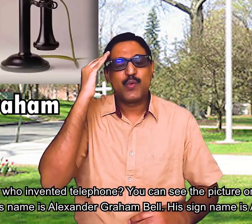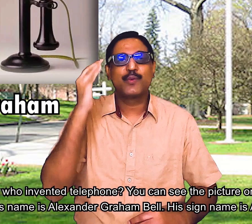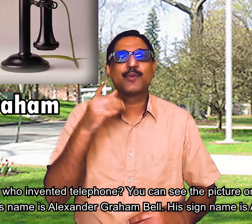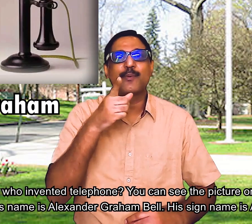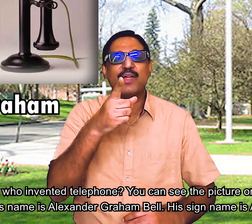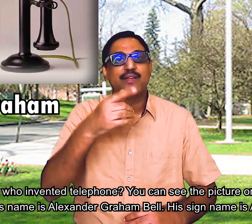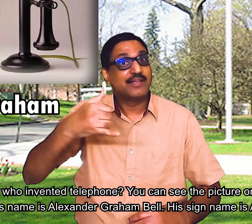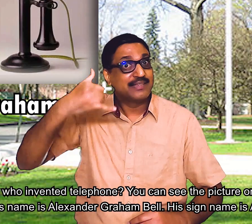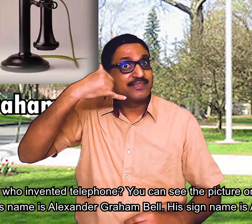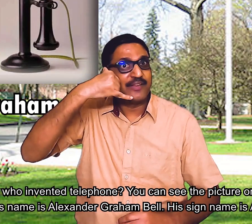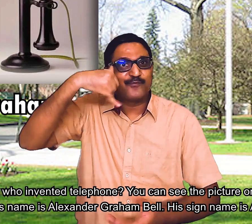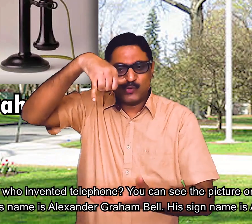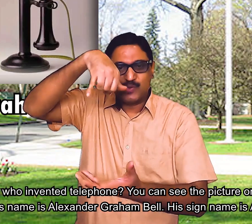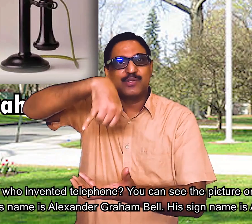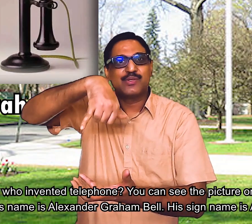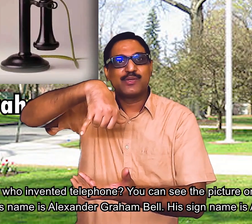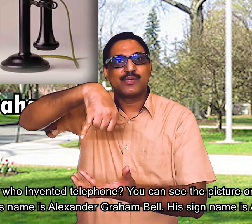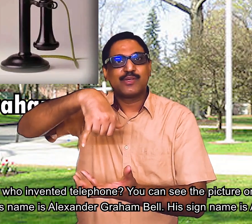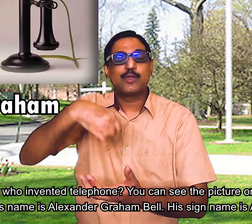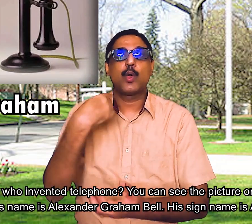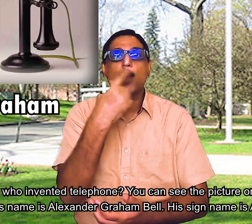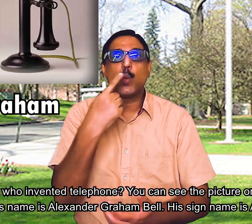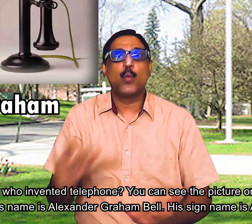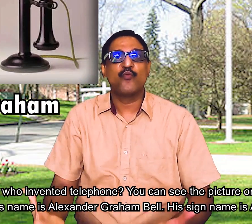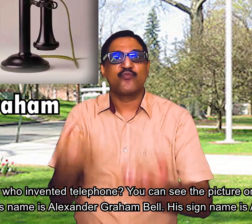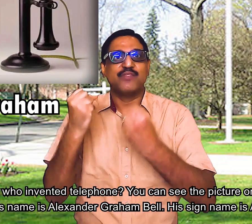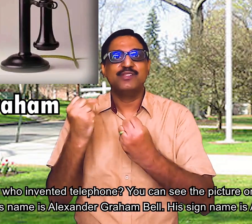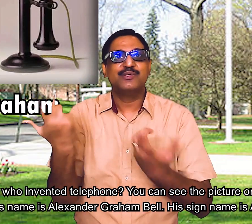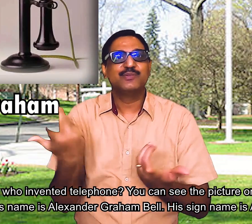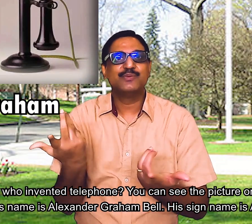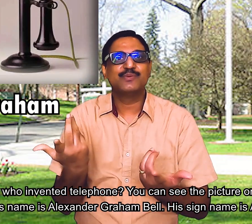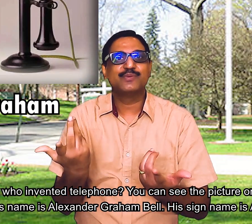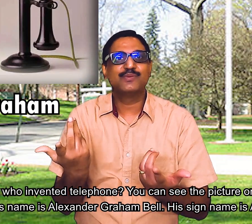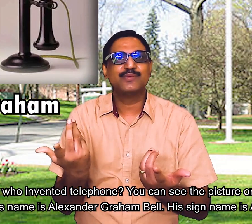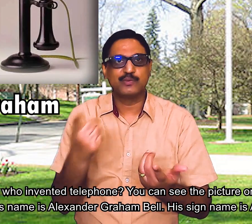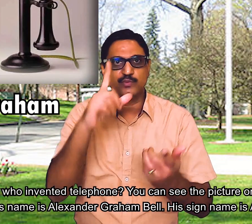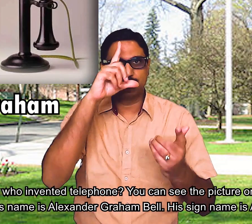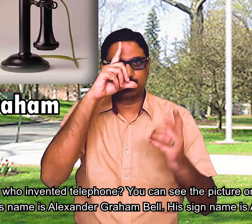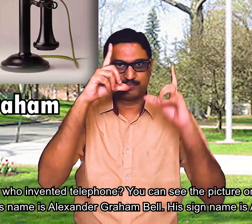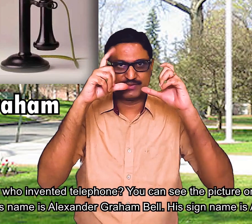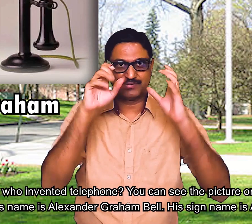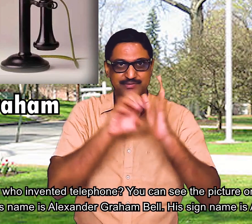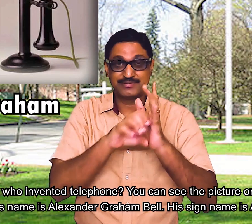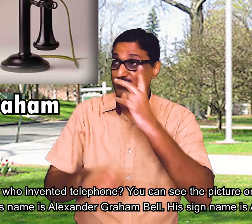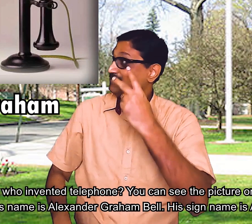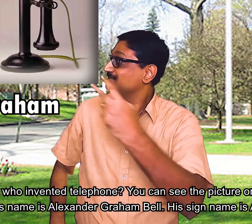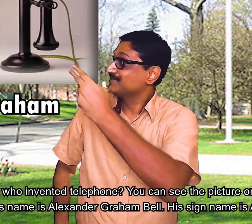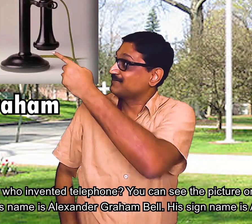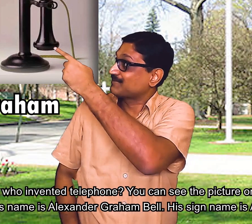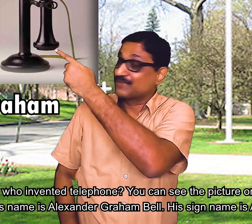Do you know who invented telephone? You can see the picture on the screen. The inventor's name is Alexander Graham